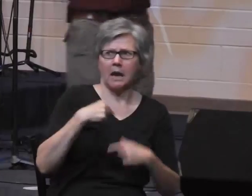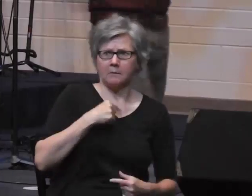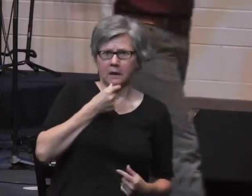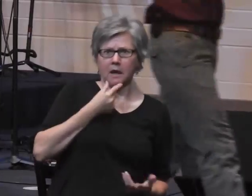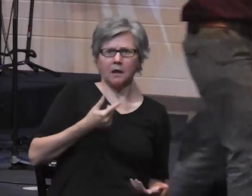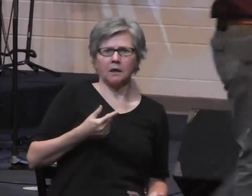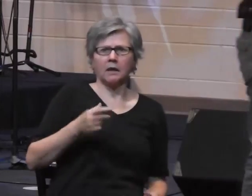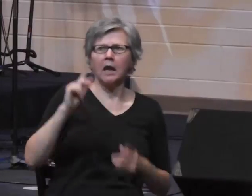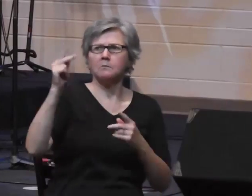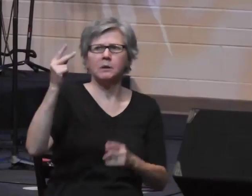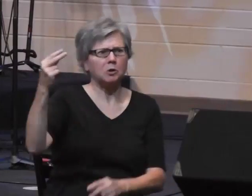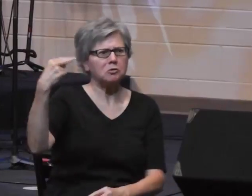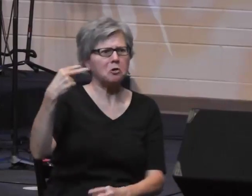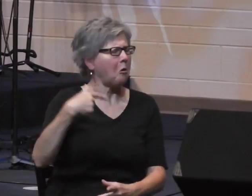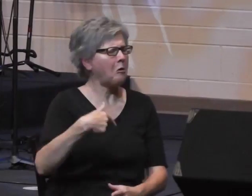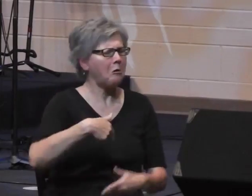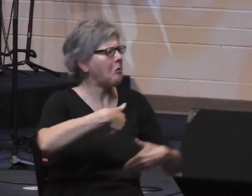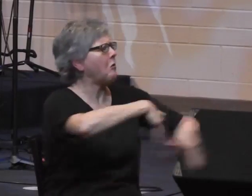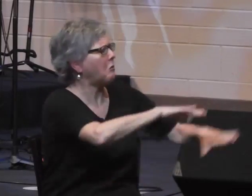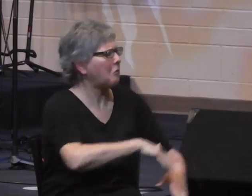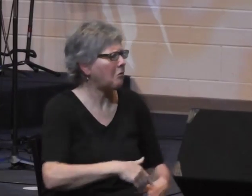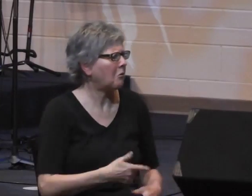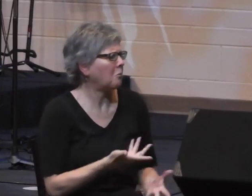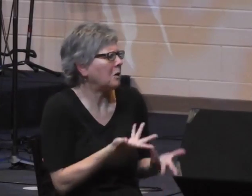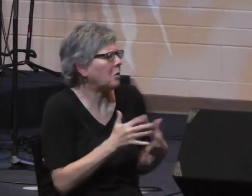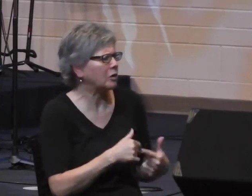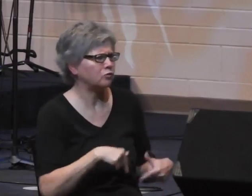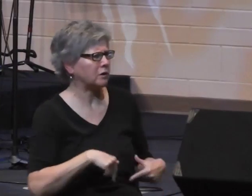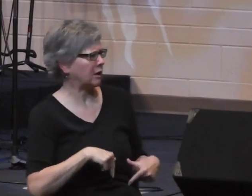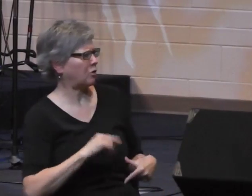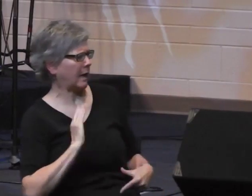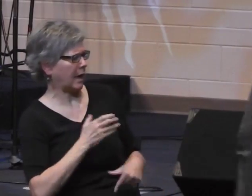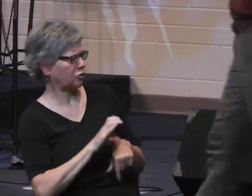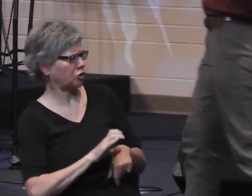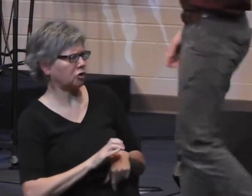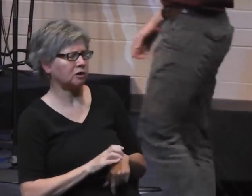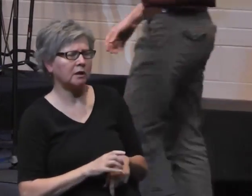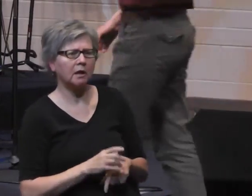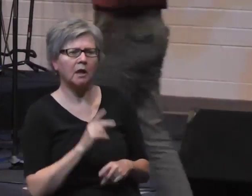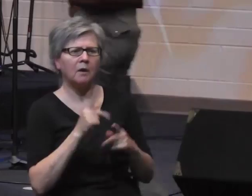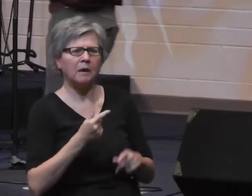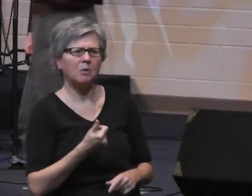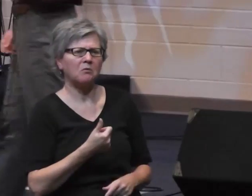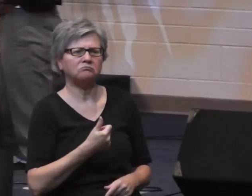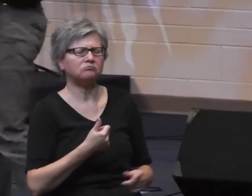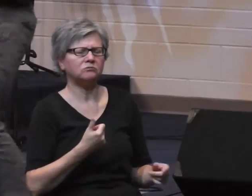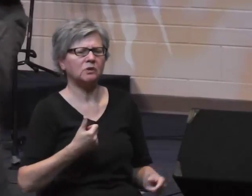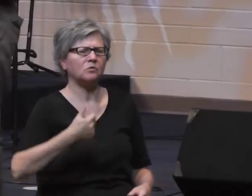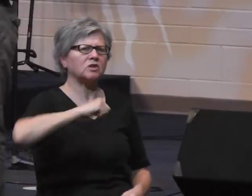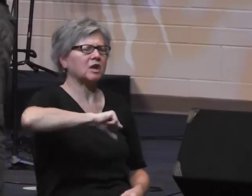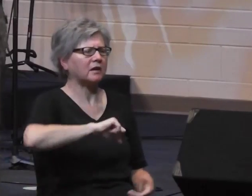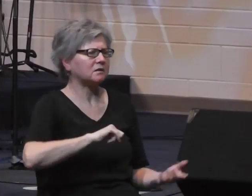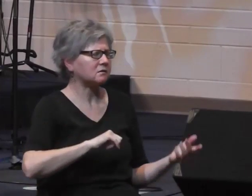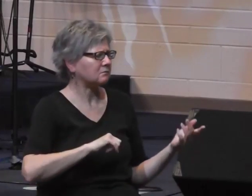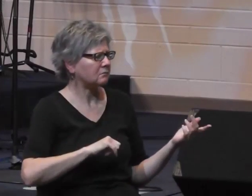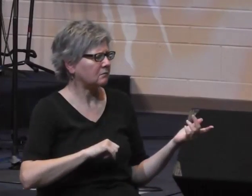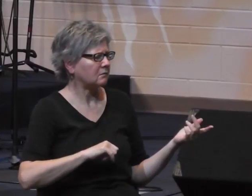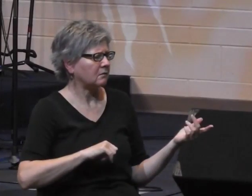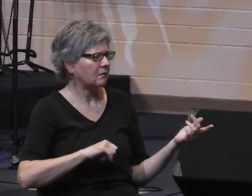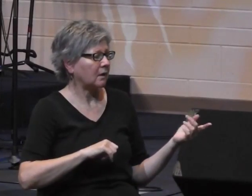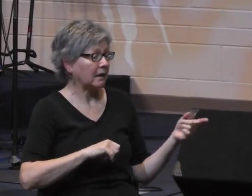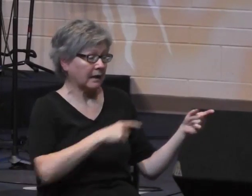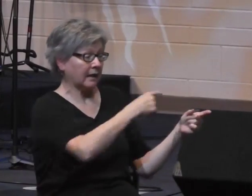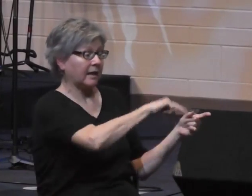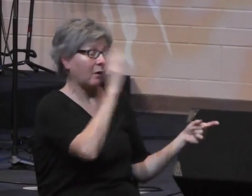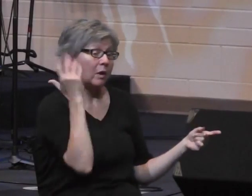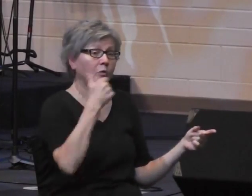told, you know what, you can leave now because you're not wanted here. People reject that God, and I reject that God too, because what